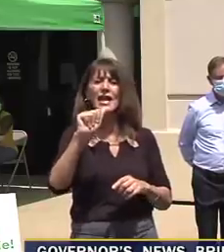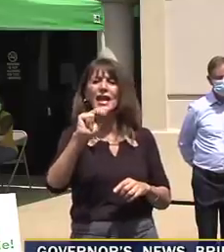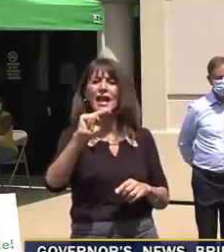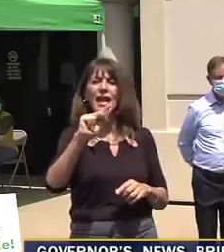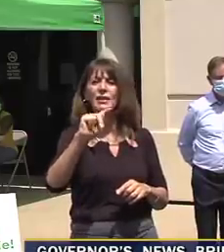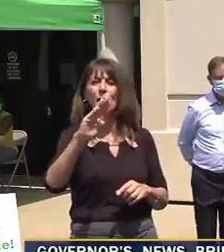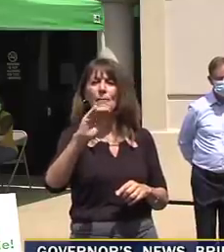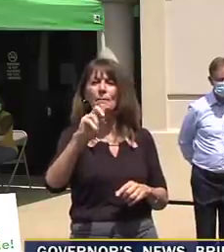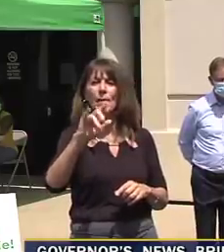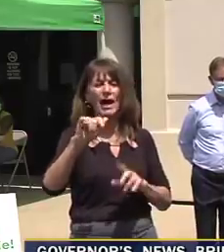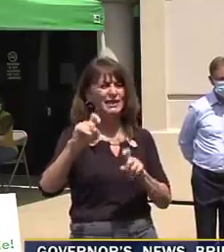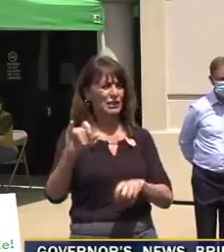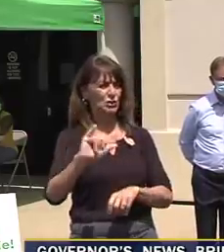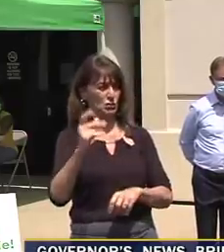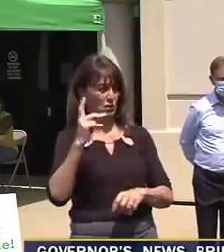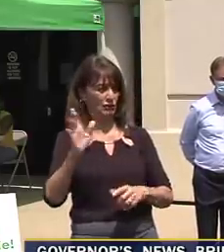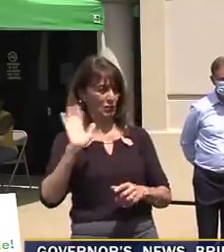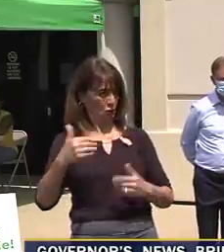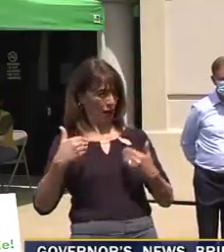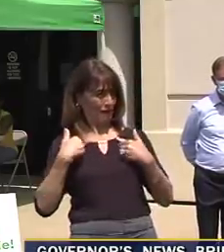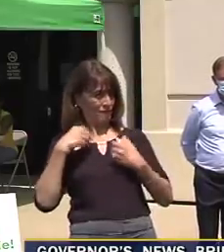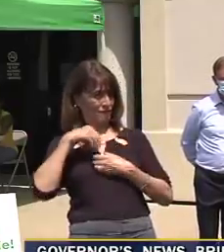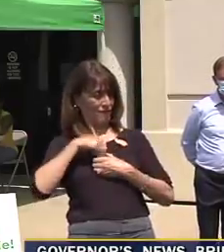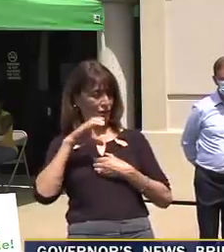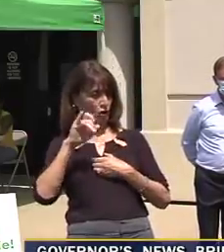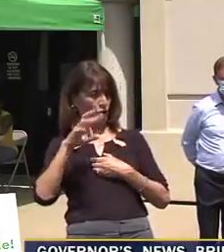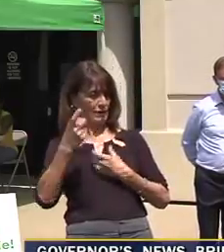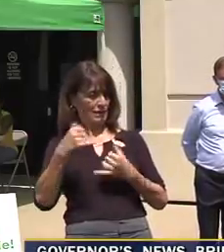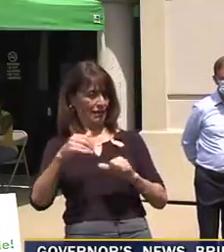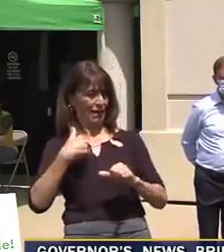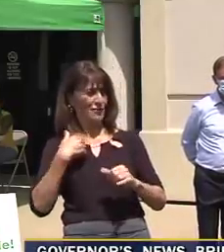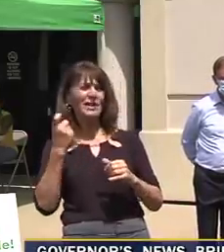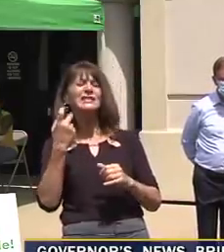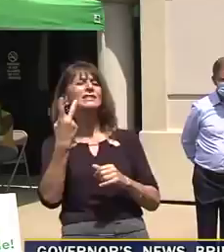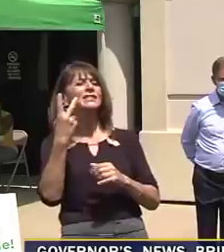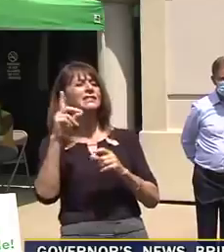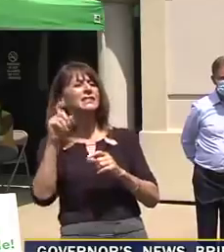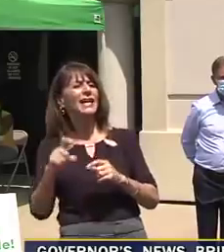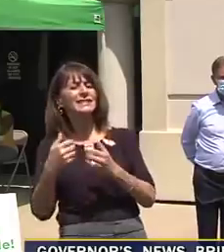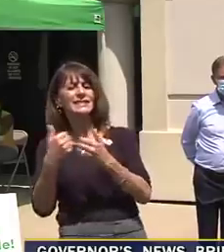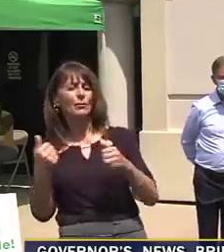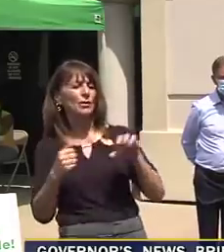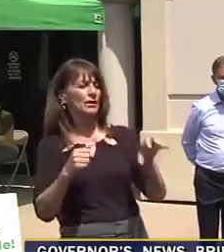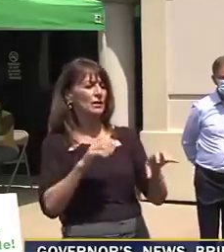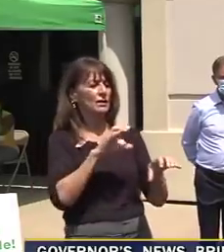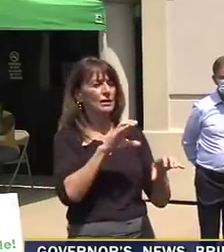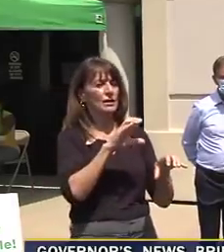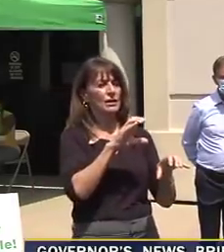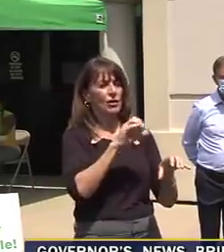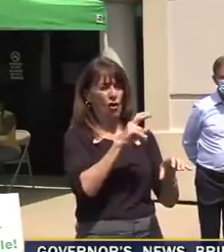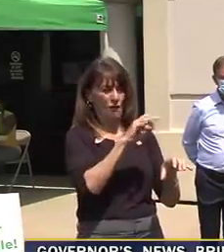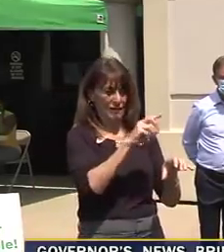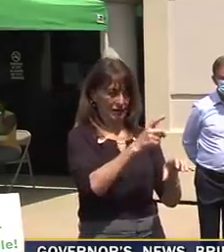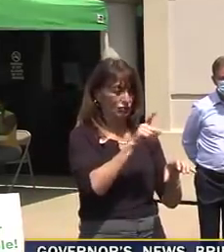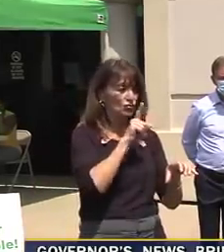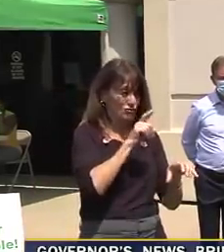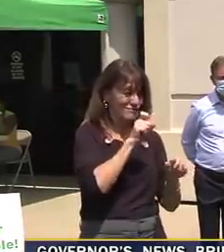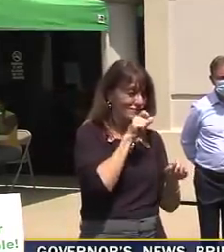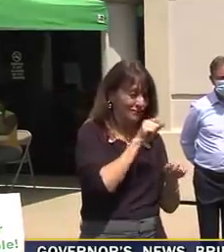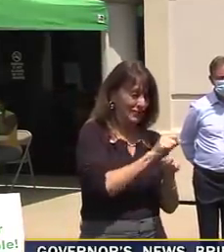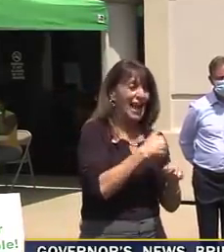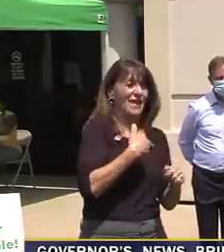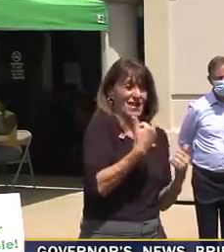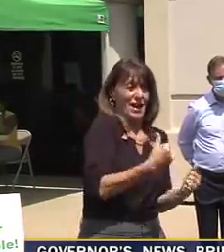to see if people have positive antibodies, which are two different tests, and people can discuss it when they come in to see which test